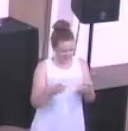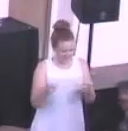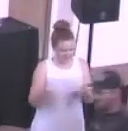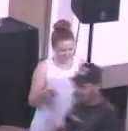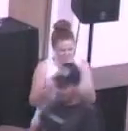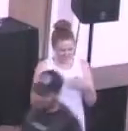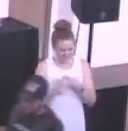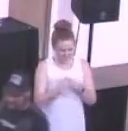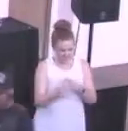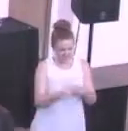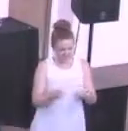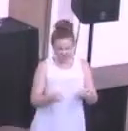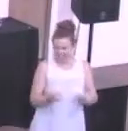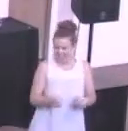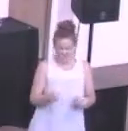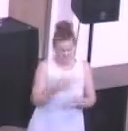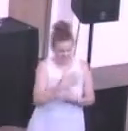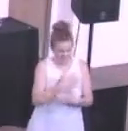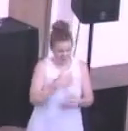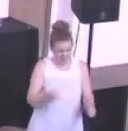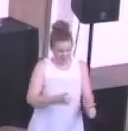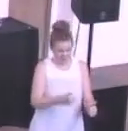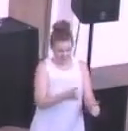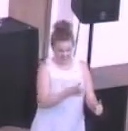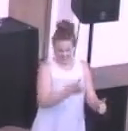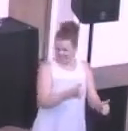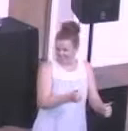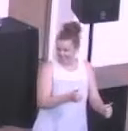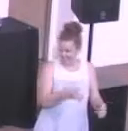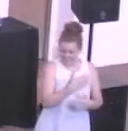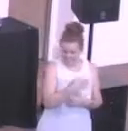you. Okay. What's your...